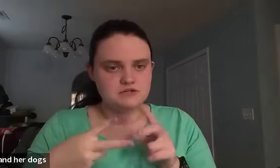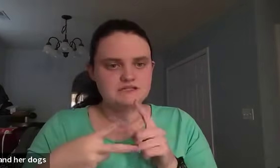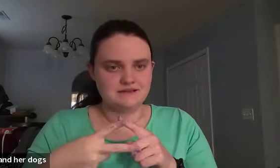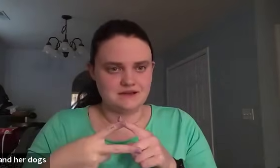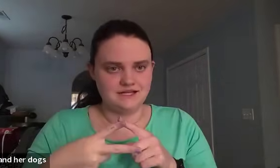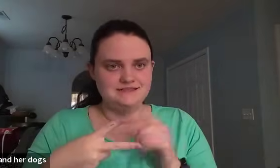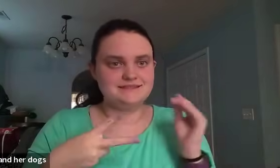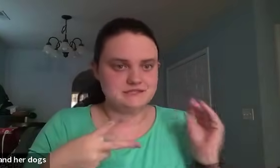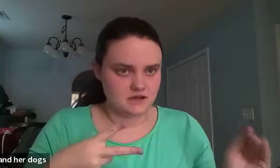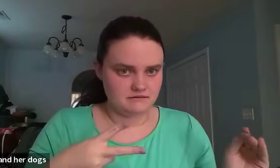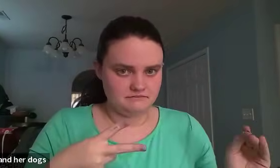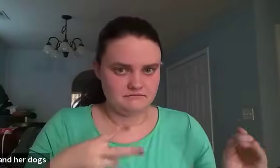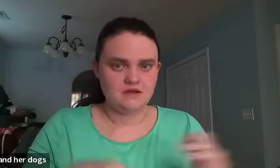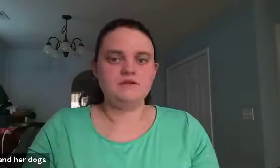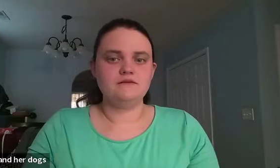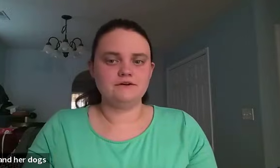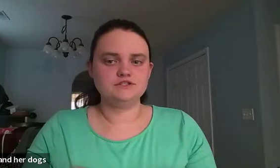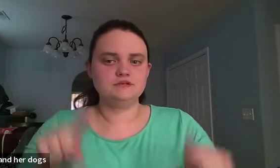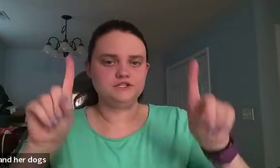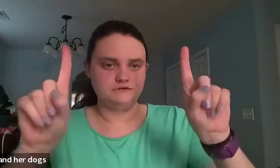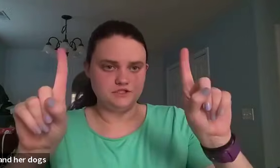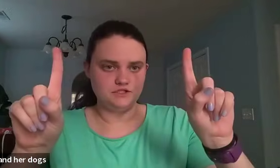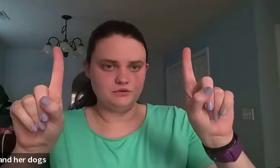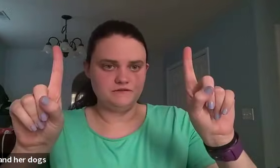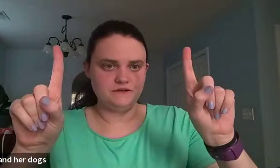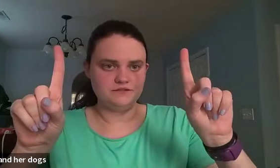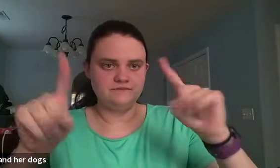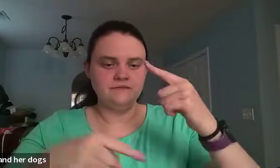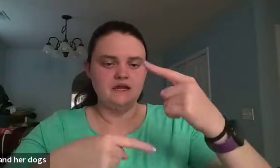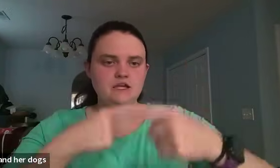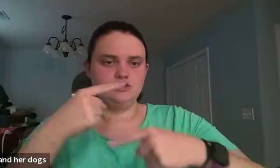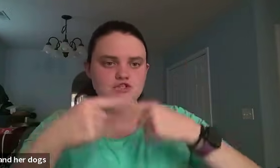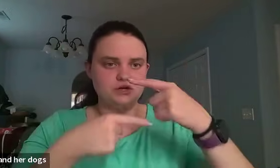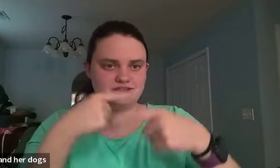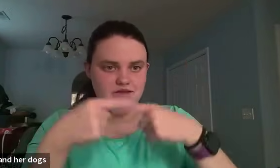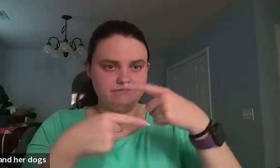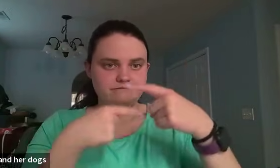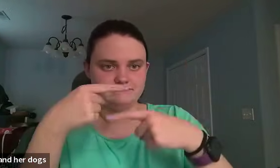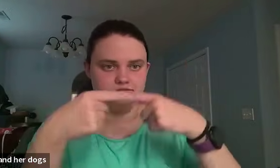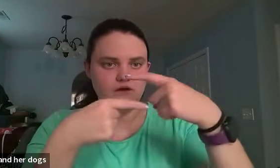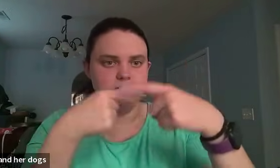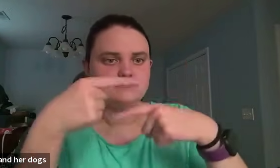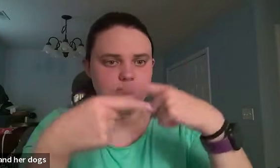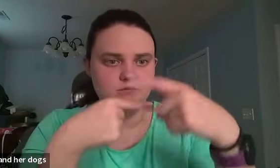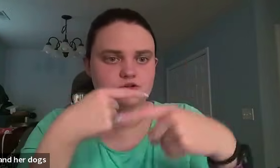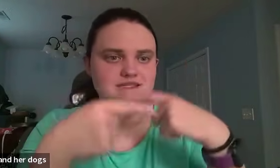you can sign. The first one is you have two pointer fingers and you just go sign. You have them in a circular motion.